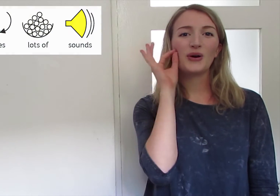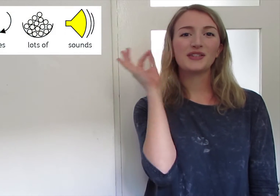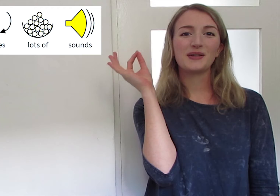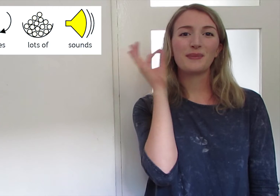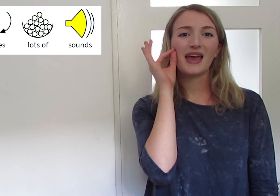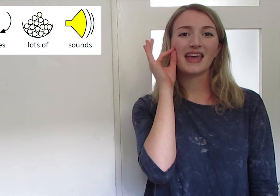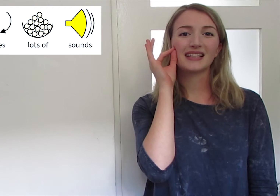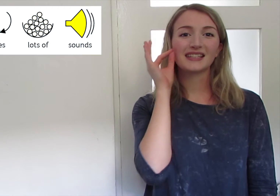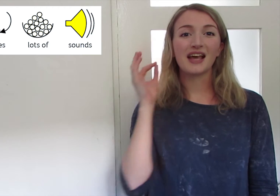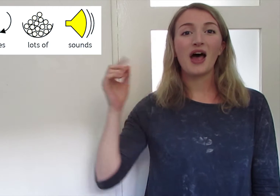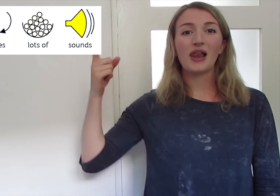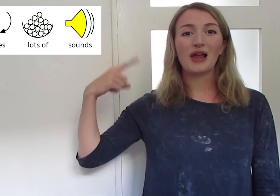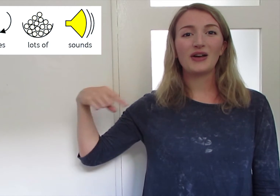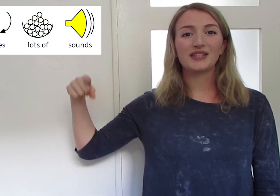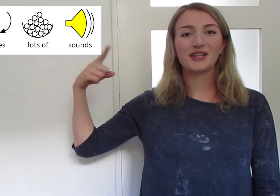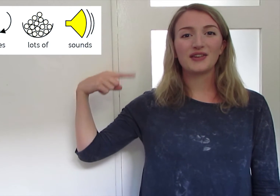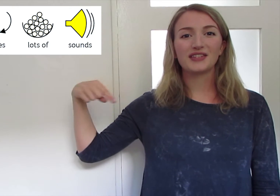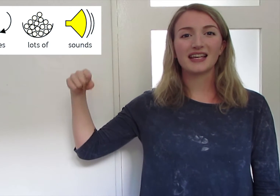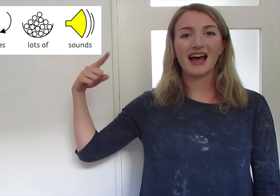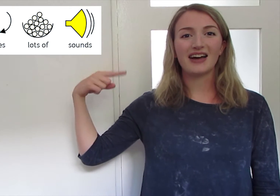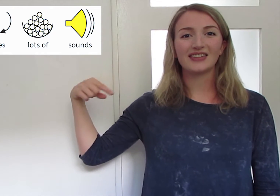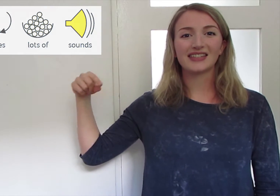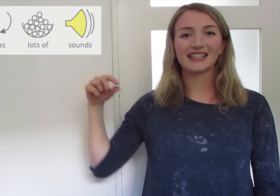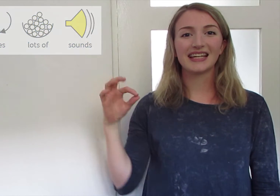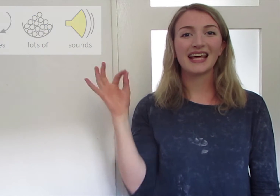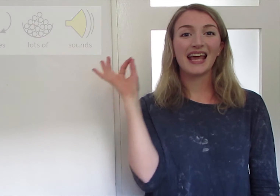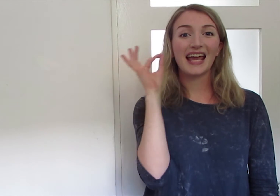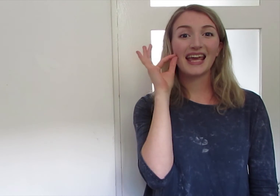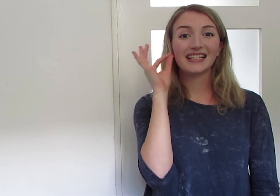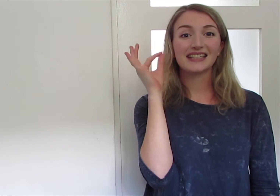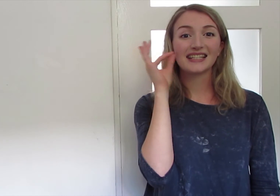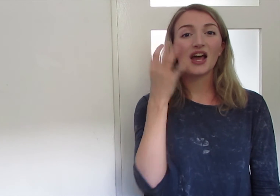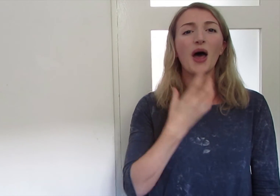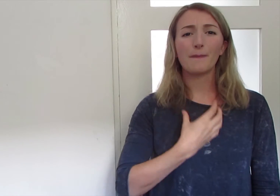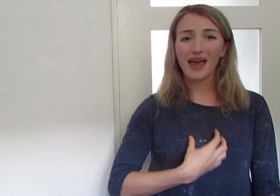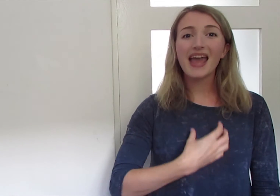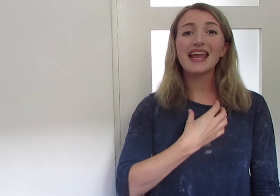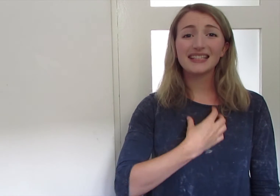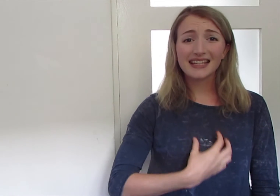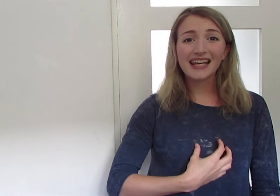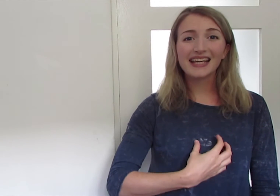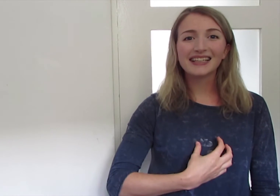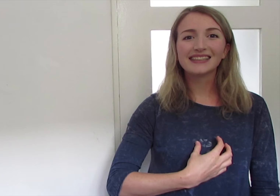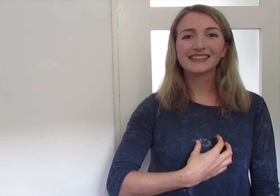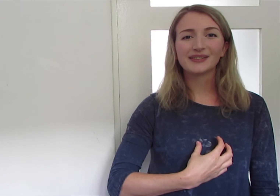Water makes lots of sounds, it's amazing.